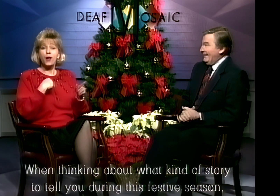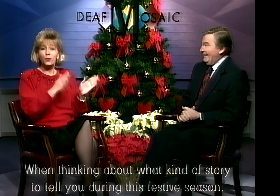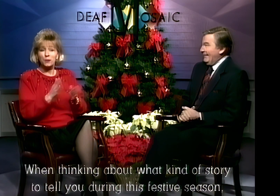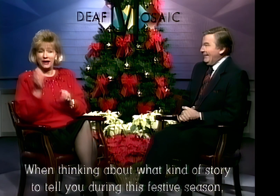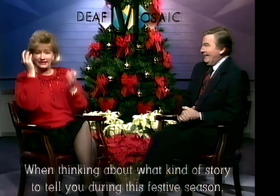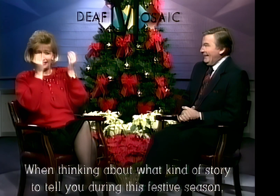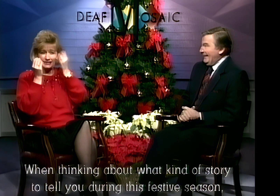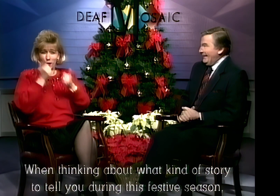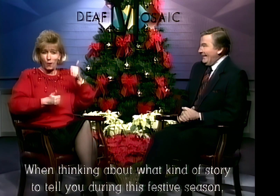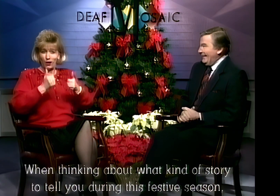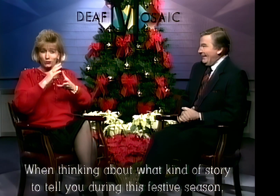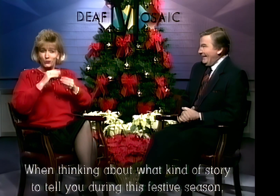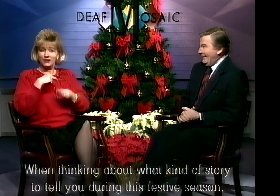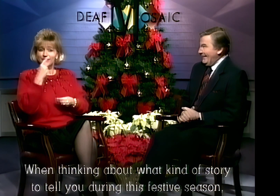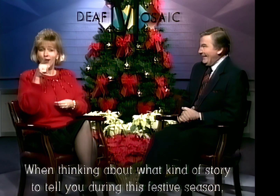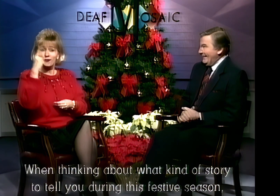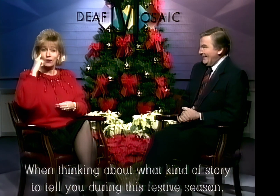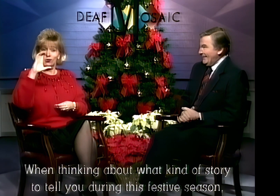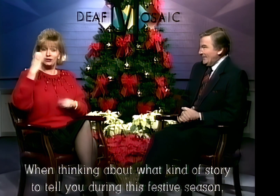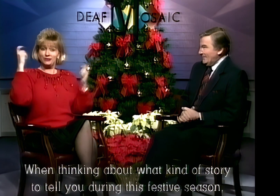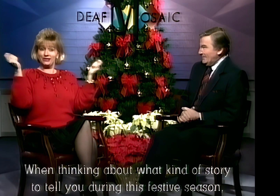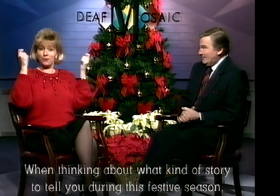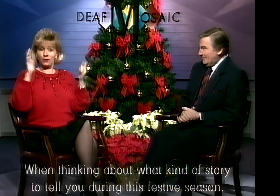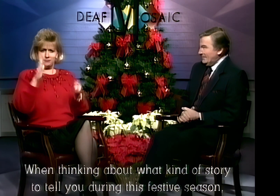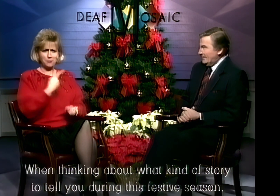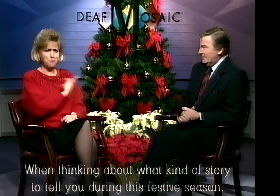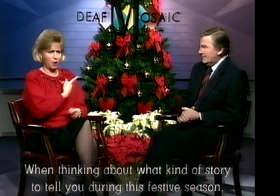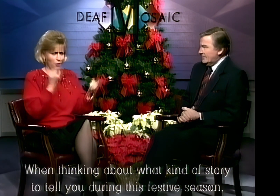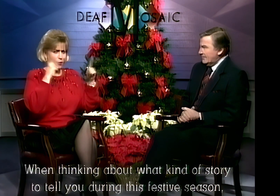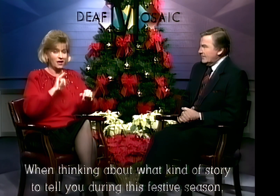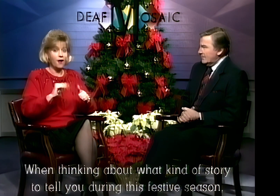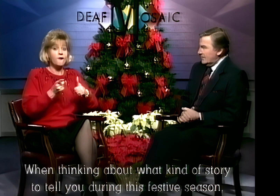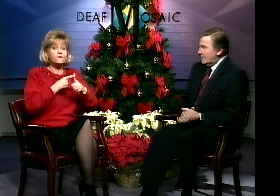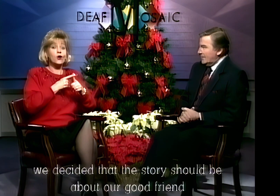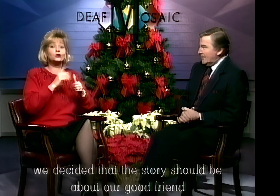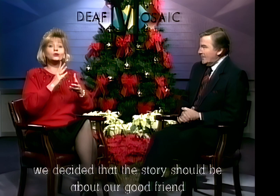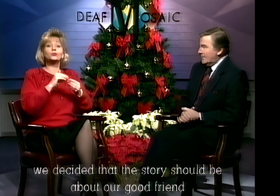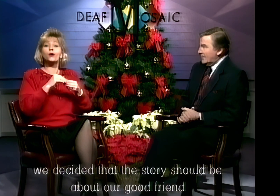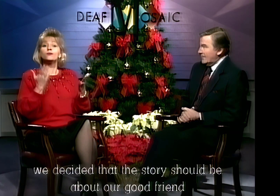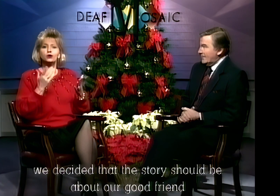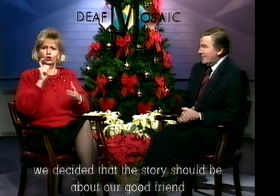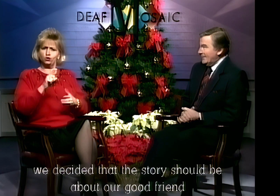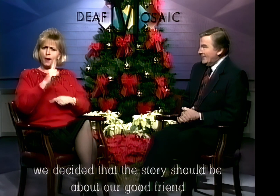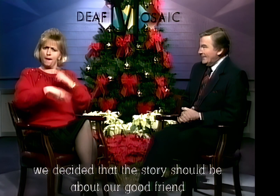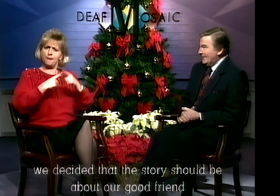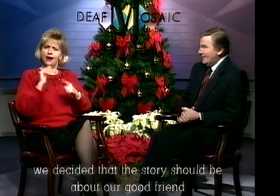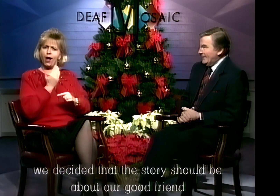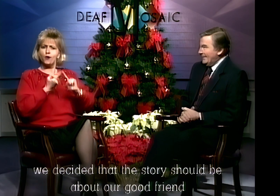When thinking about what kind of story to tell you during this festive season, we decided that the story should be about our